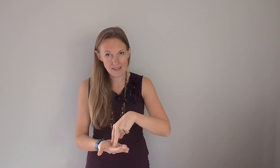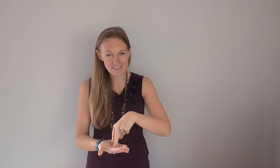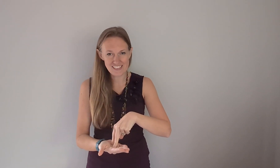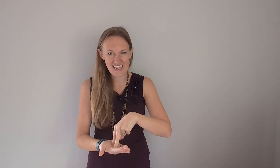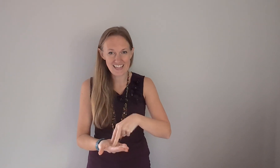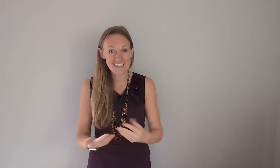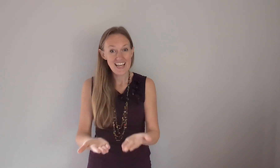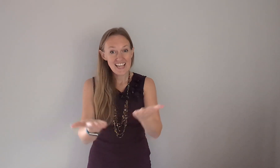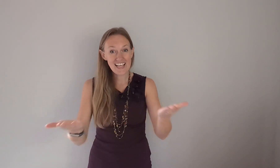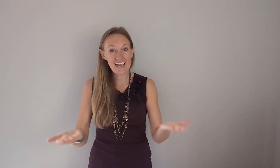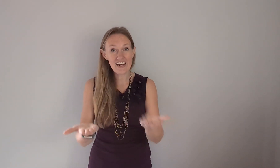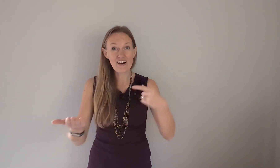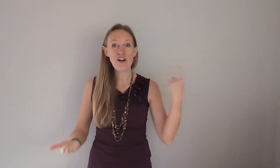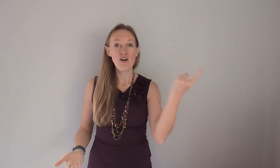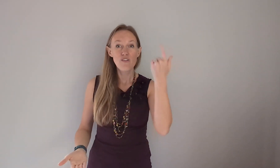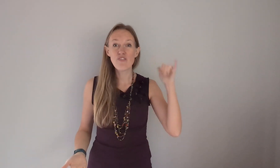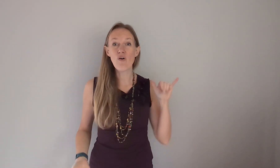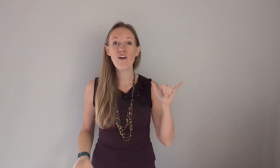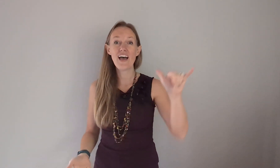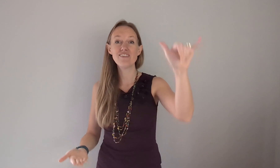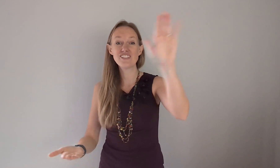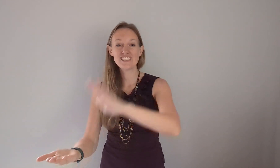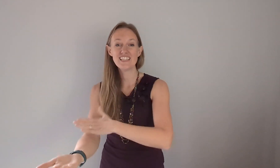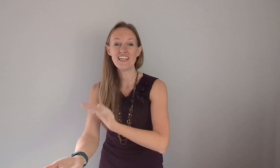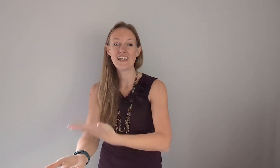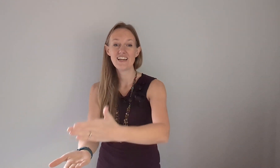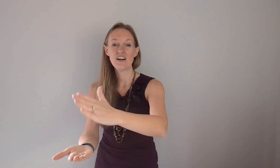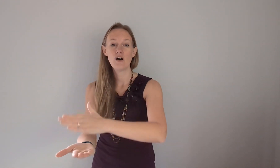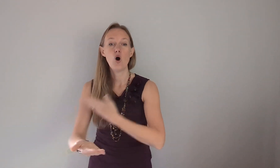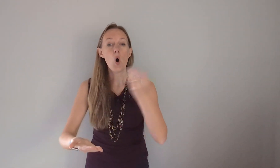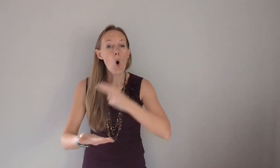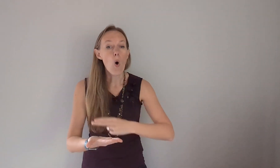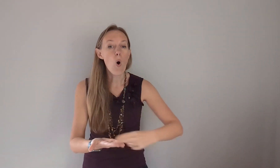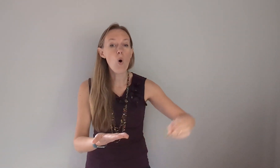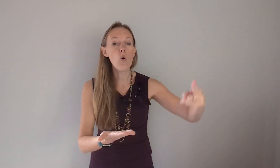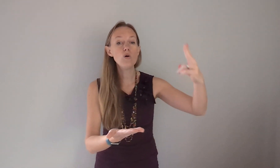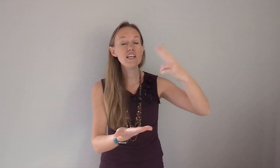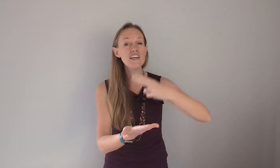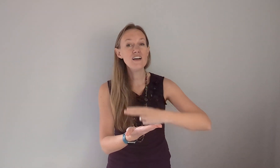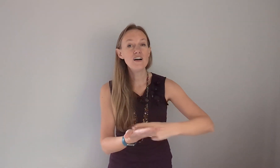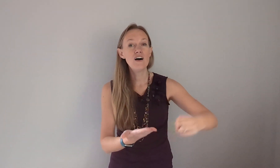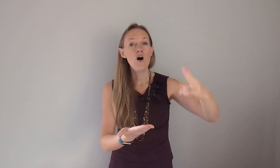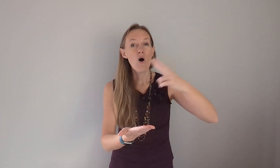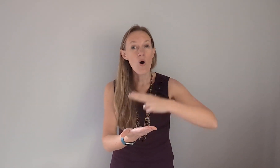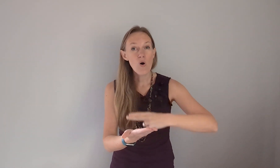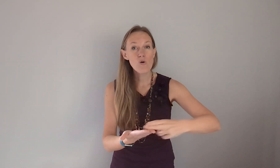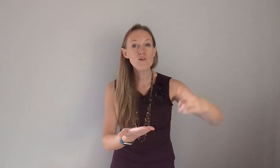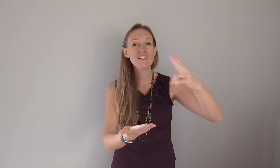I do stand here forever singing, holy,